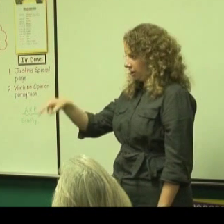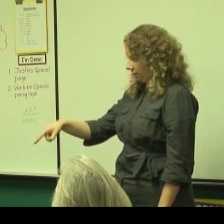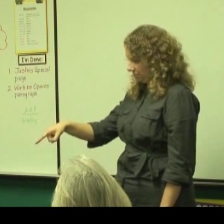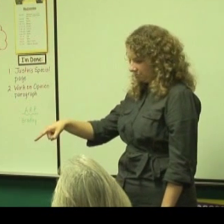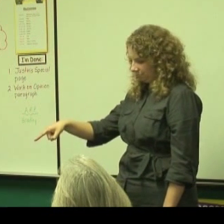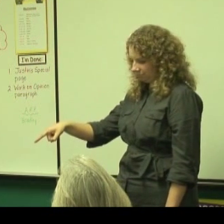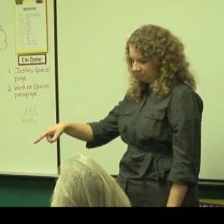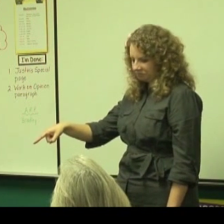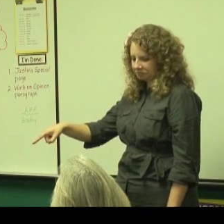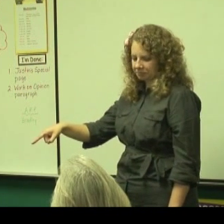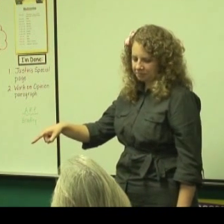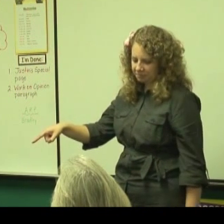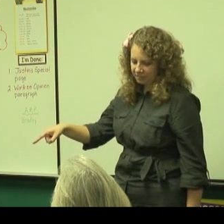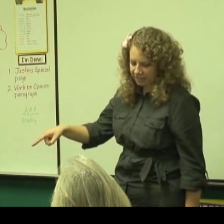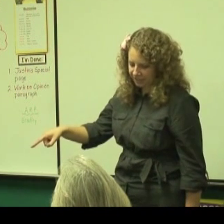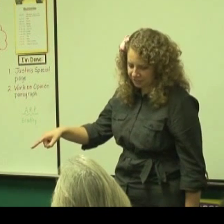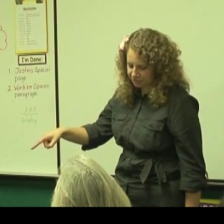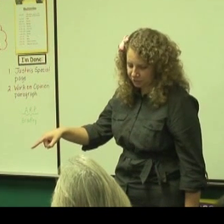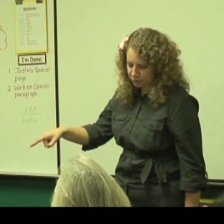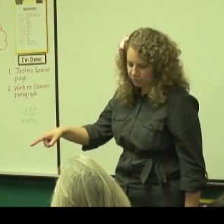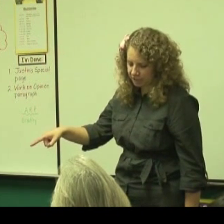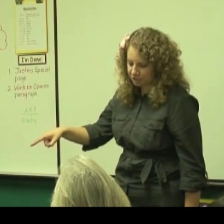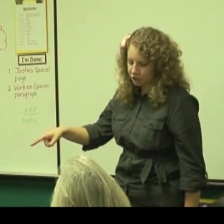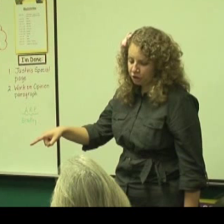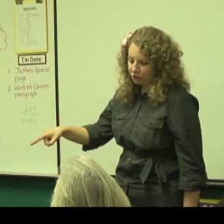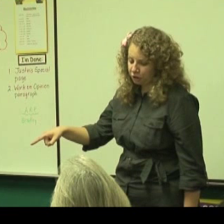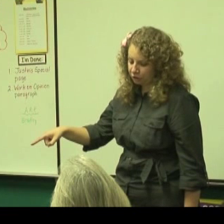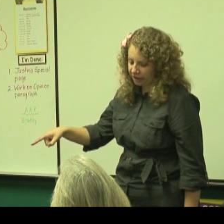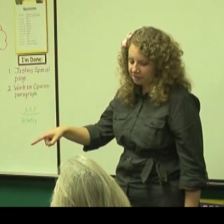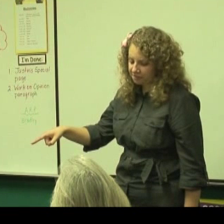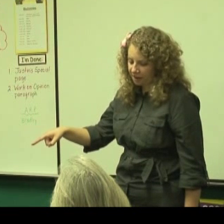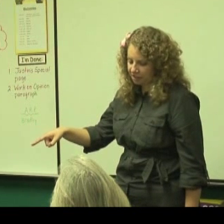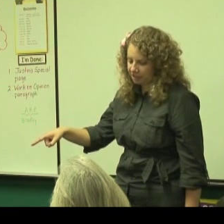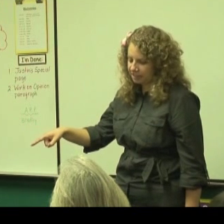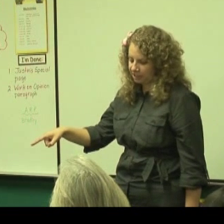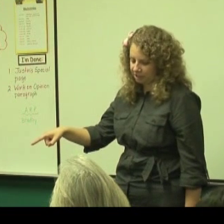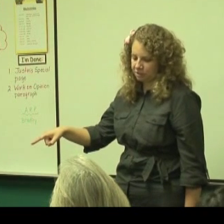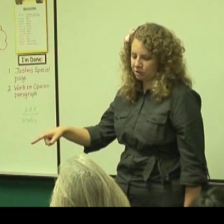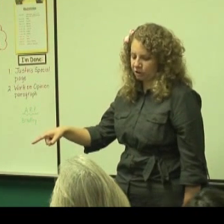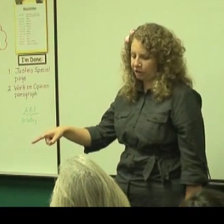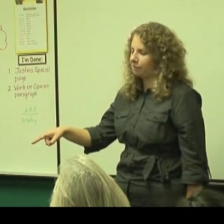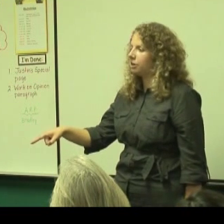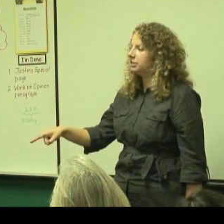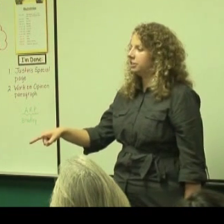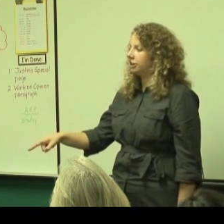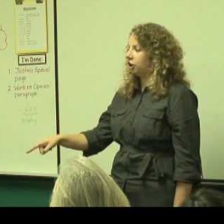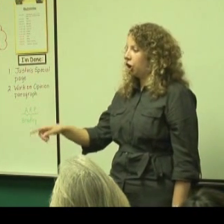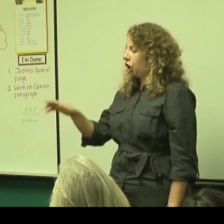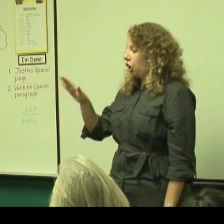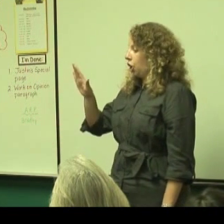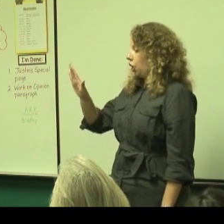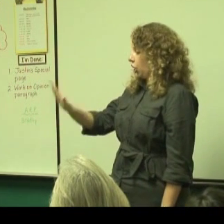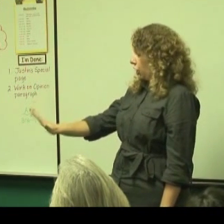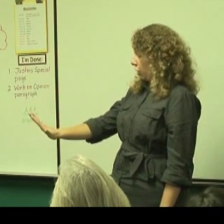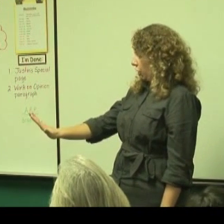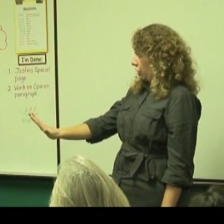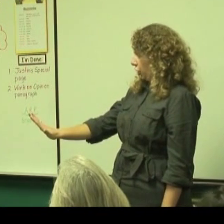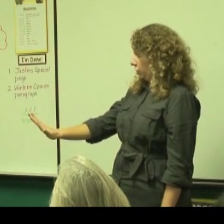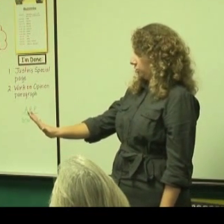her. Okay, and then the first one is her grandfather is hearing. So her grandpa is hearing. Her, so